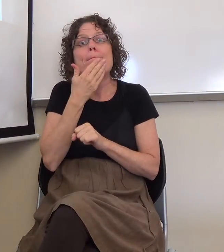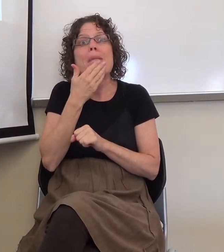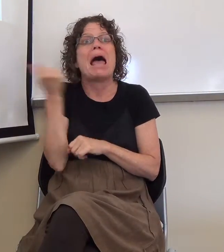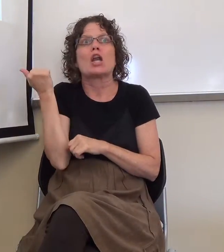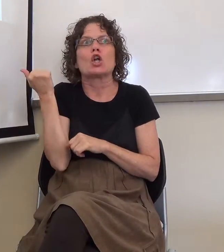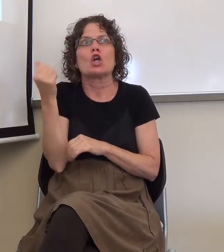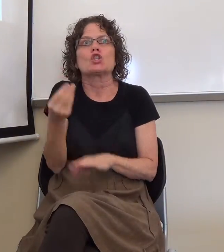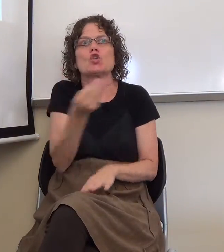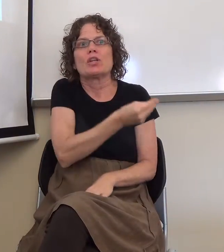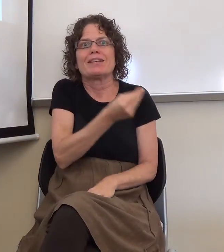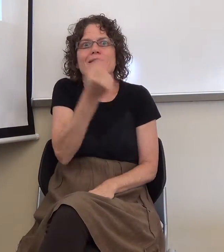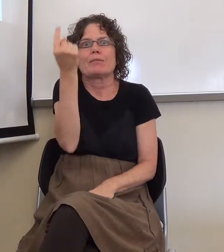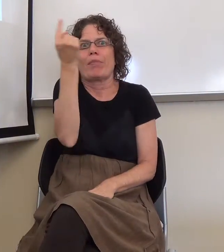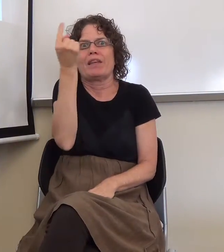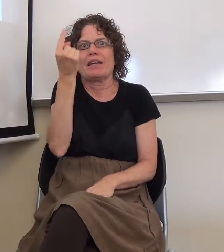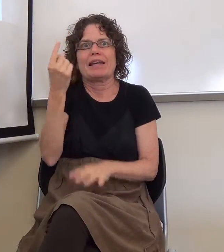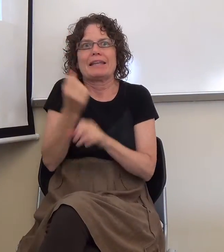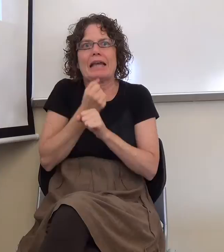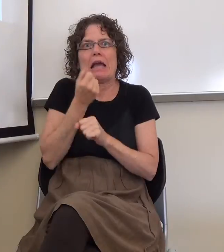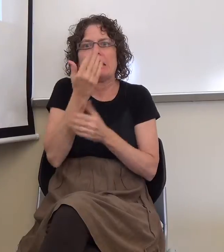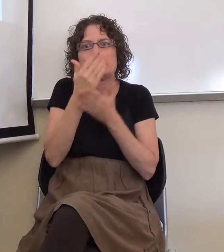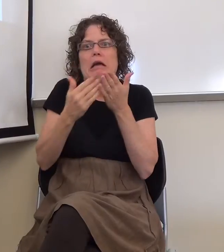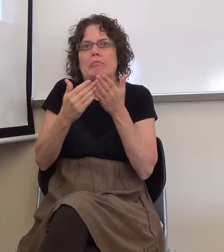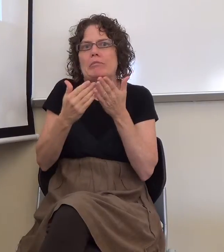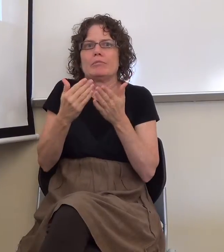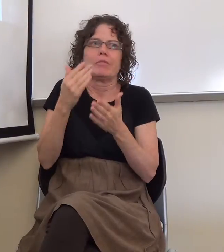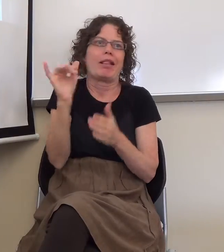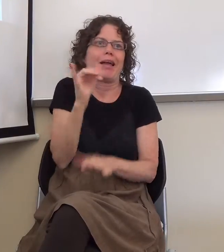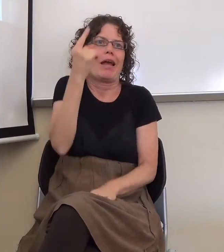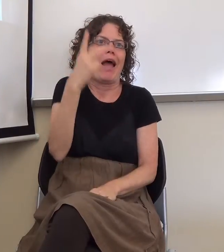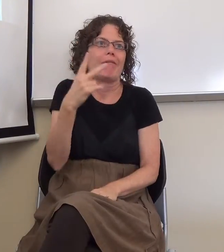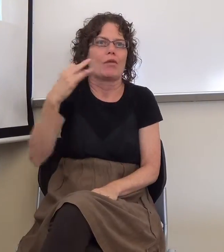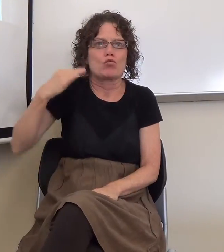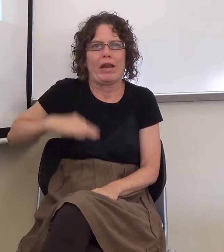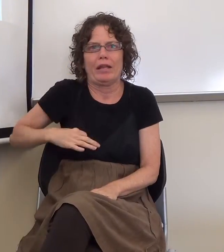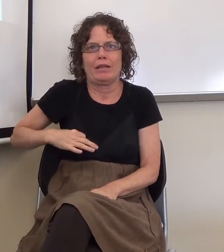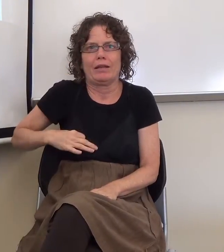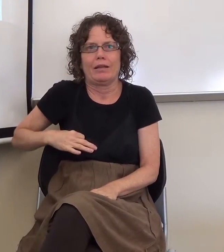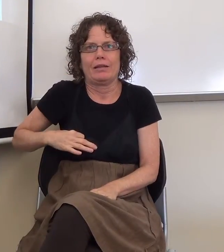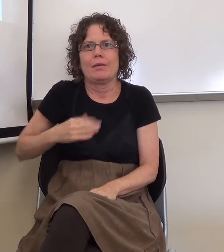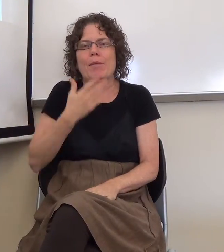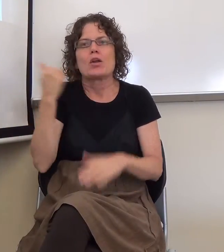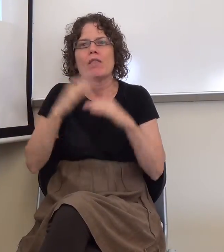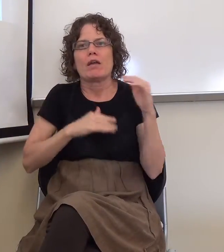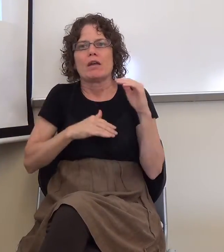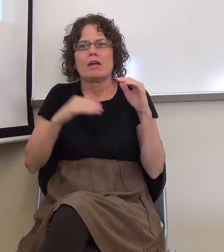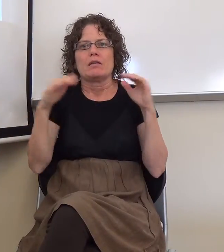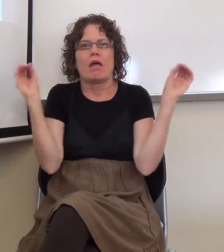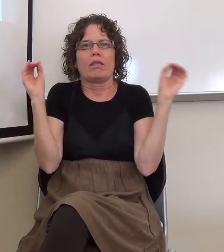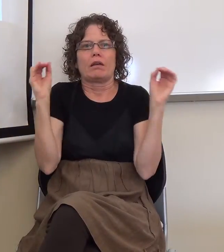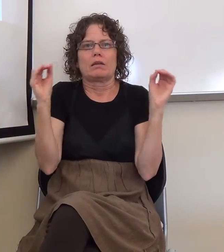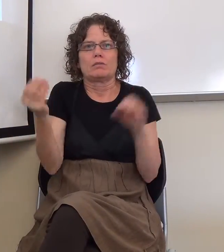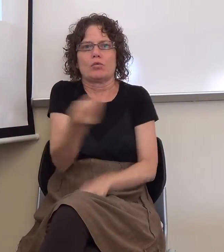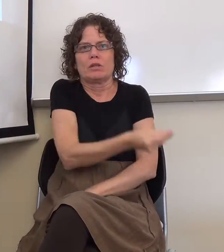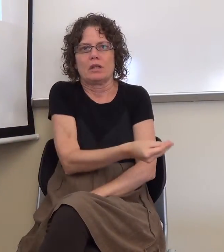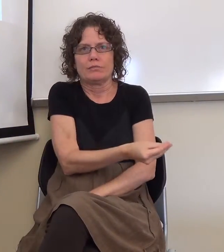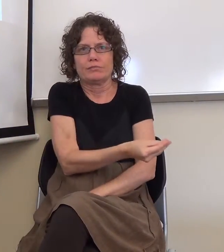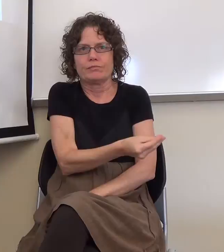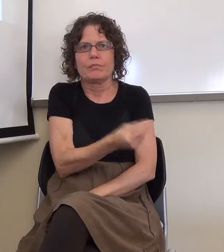kind of credit, even though it's just a half credit, than it is not to turn anything in, okay? And we will talk next